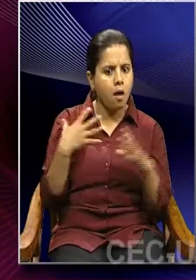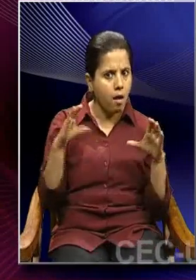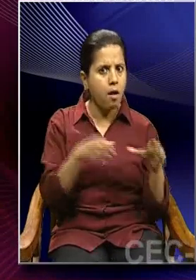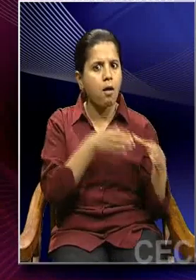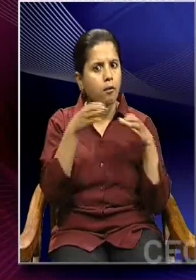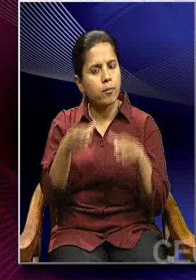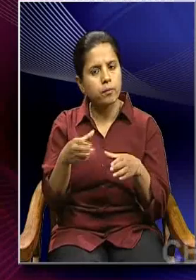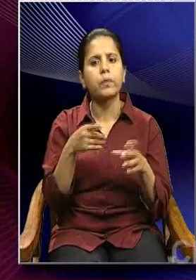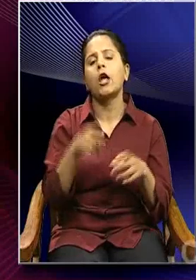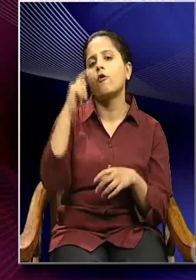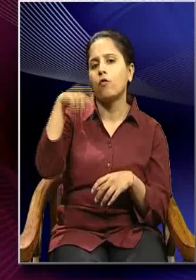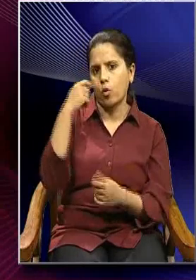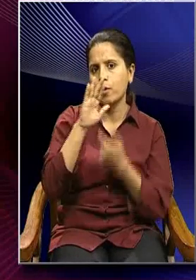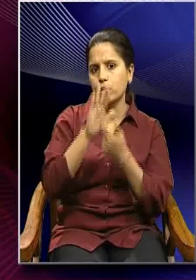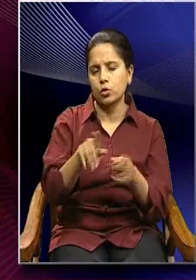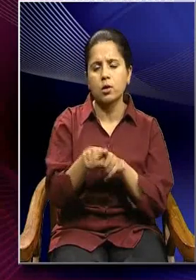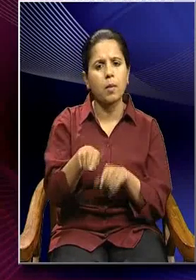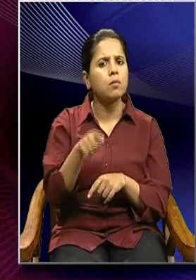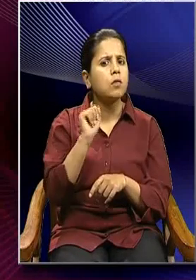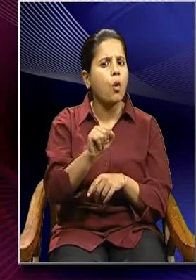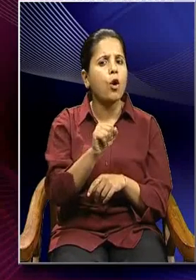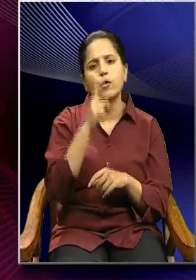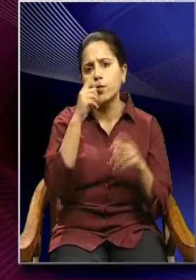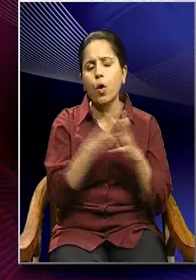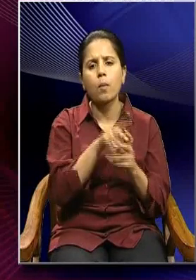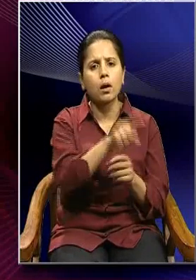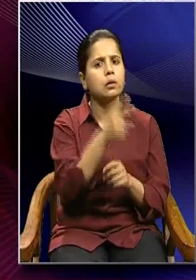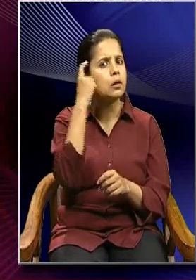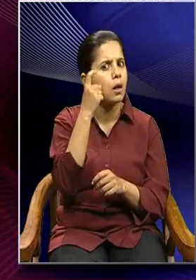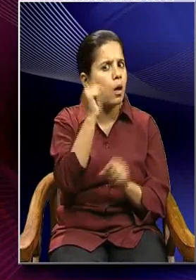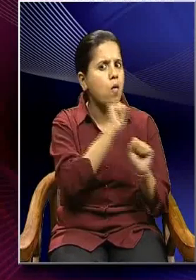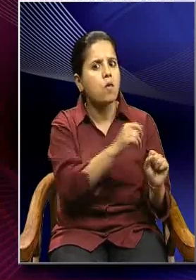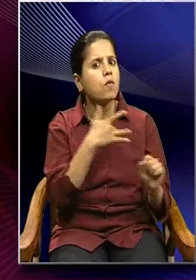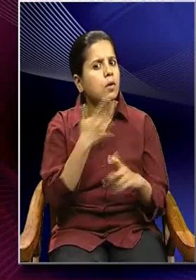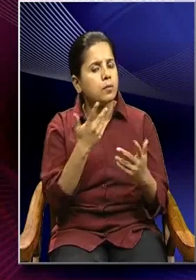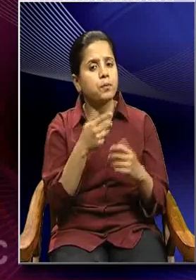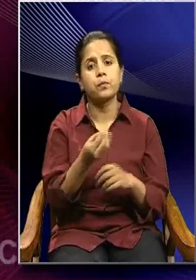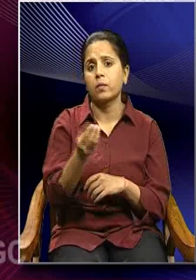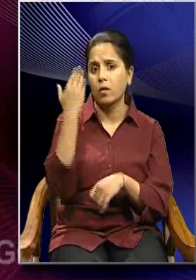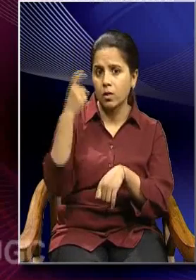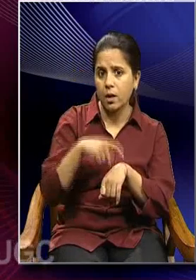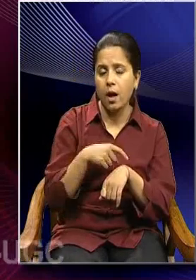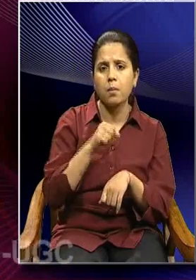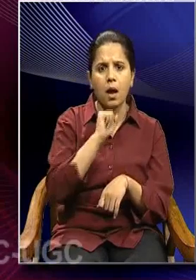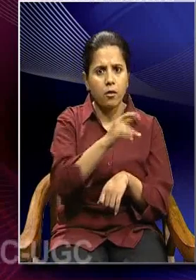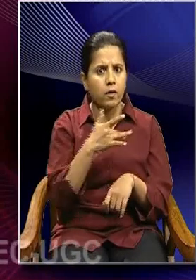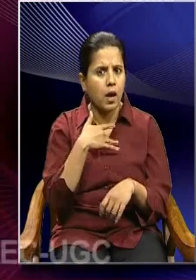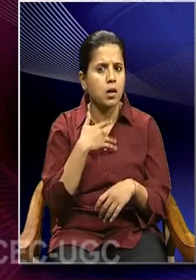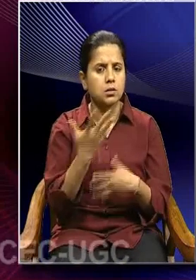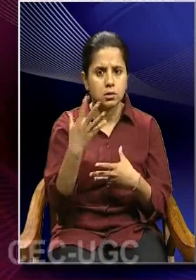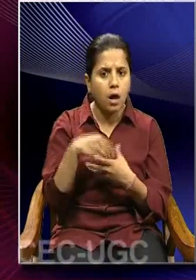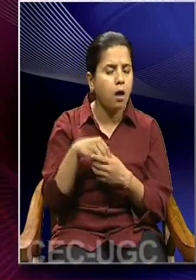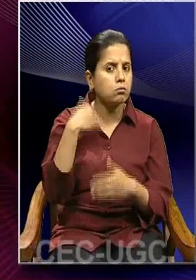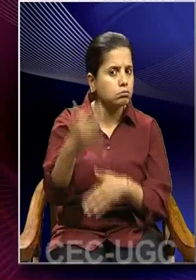film was trying to convey the concerns of the women of those times and how the women emancipation, as has been talked